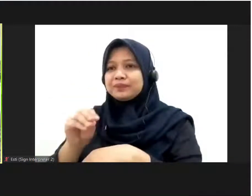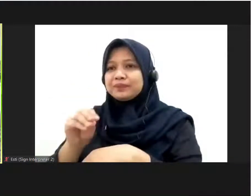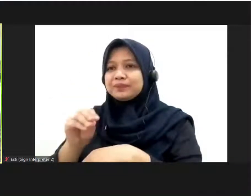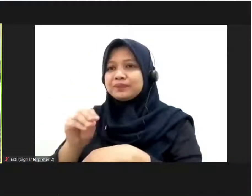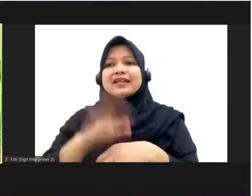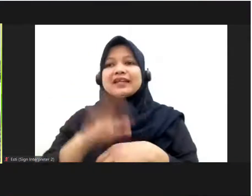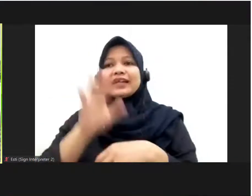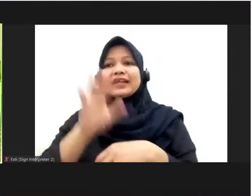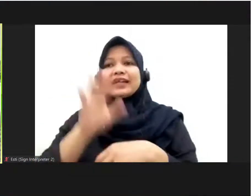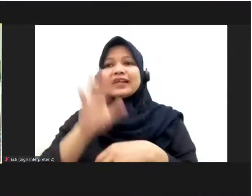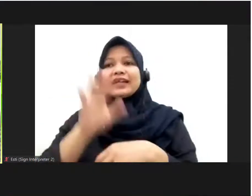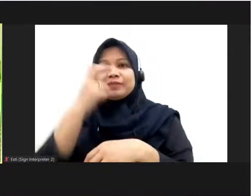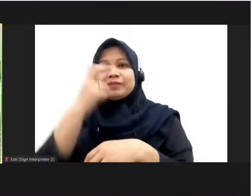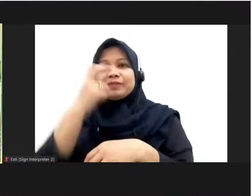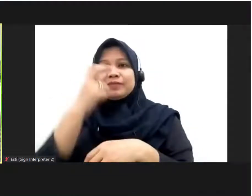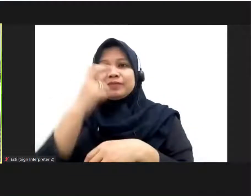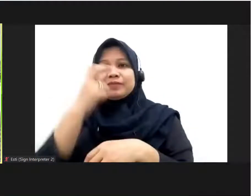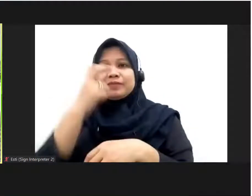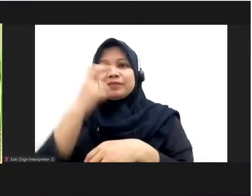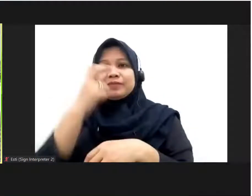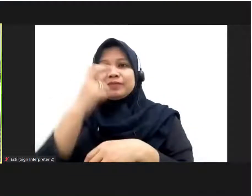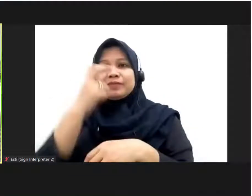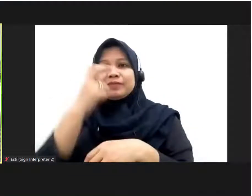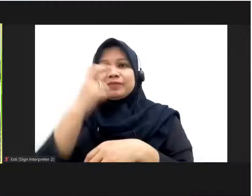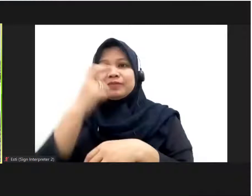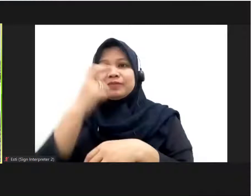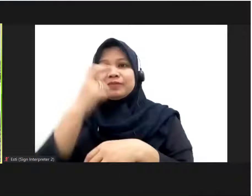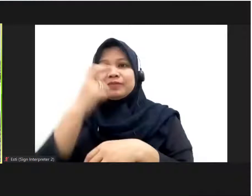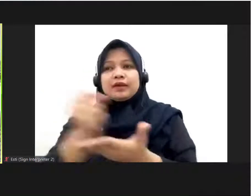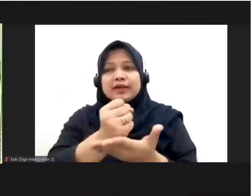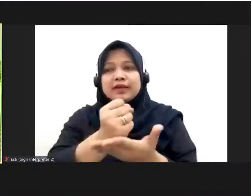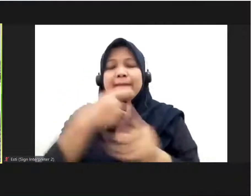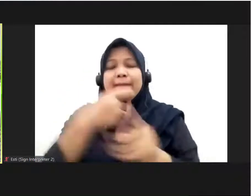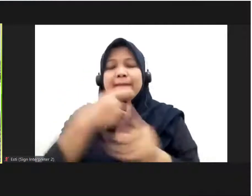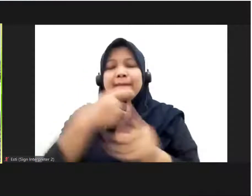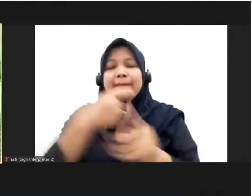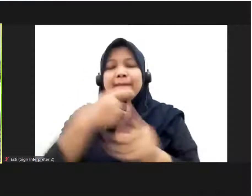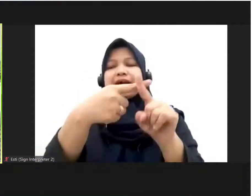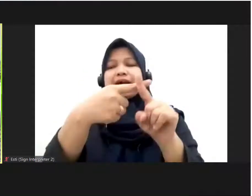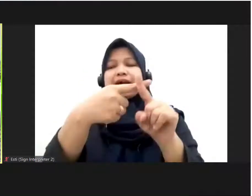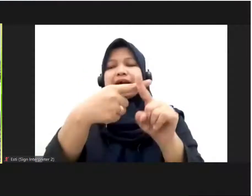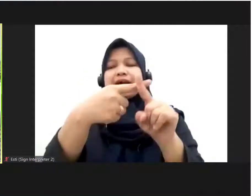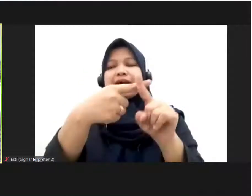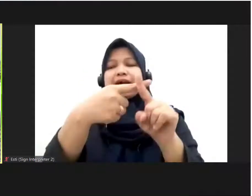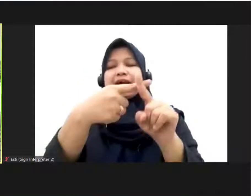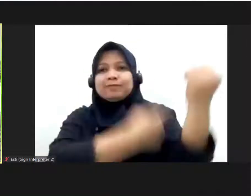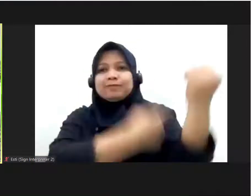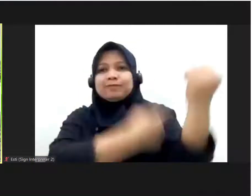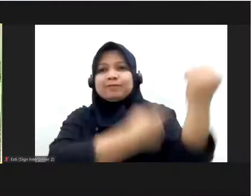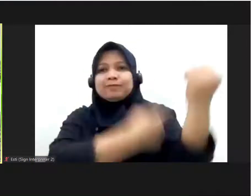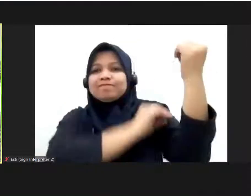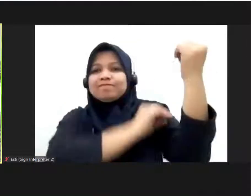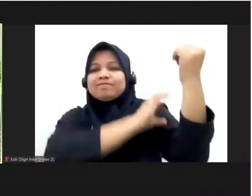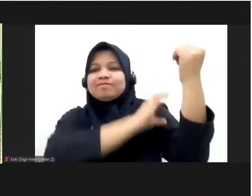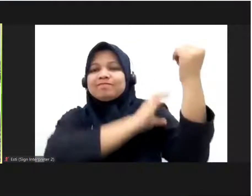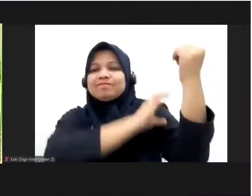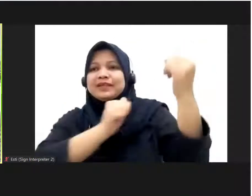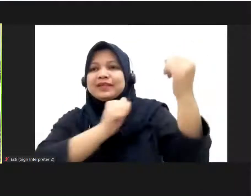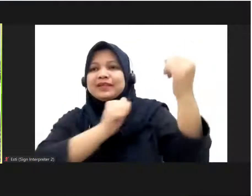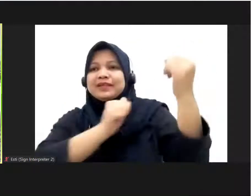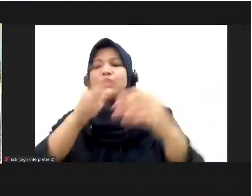have access to funding, and they have their capacity is strengthened to be able to scale up their operation and continue to